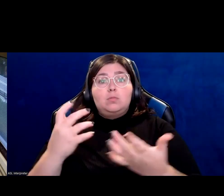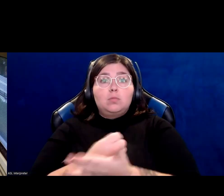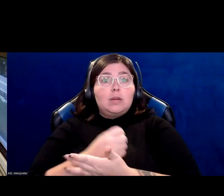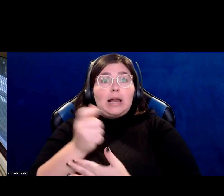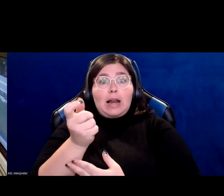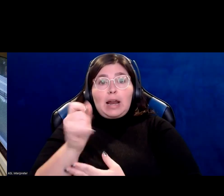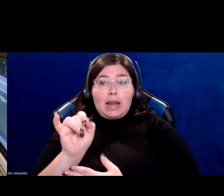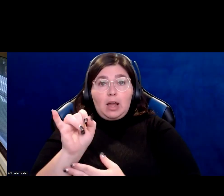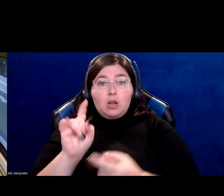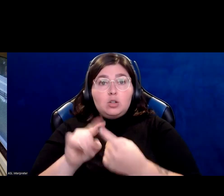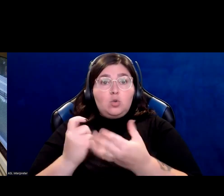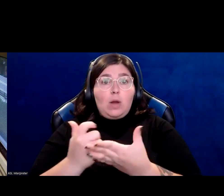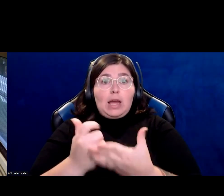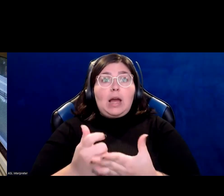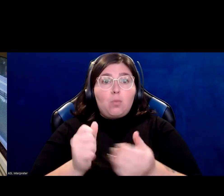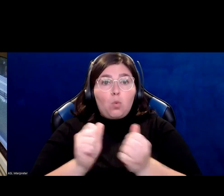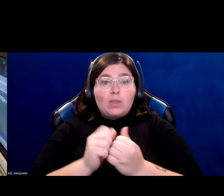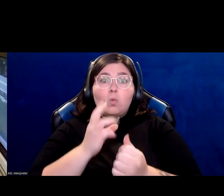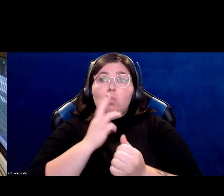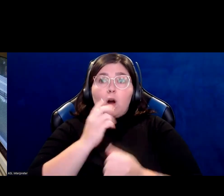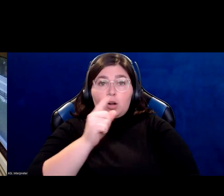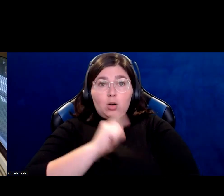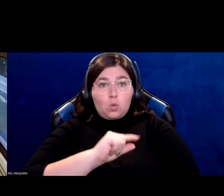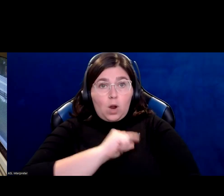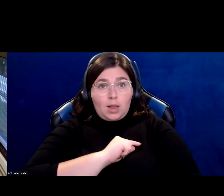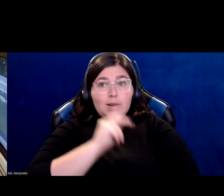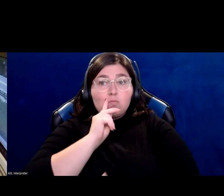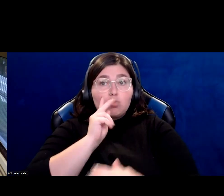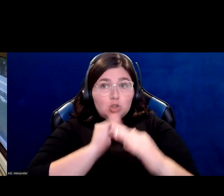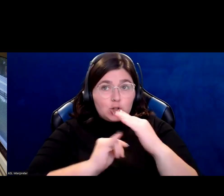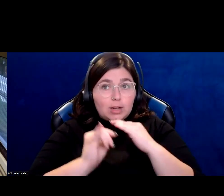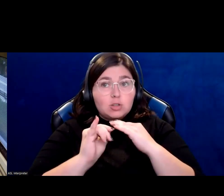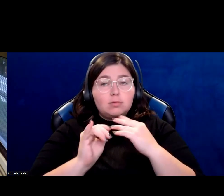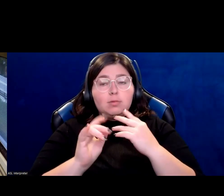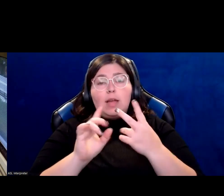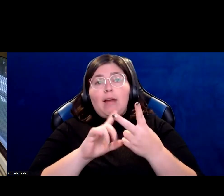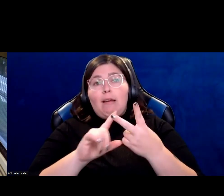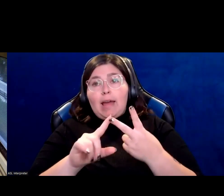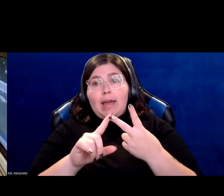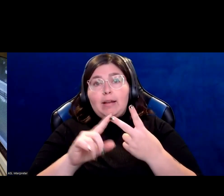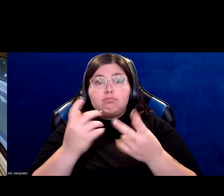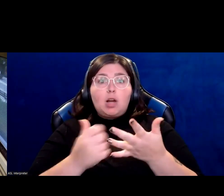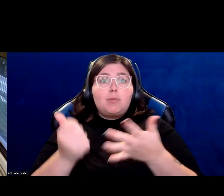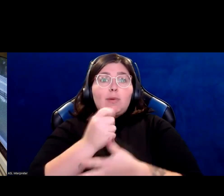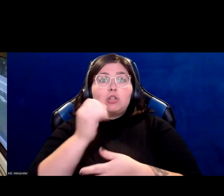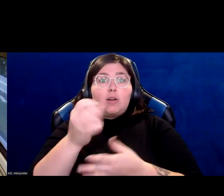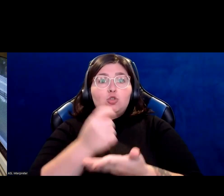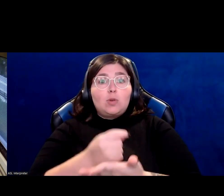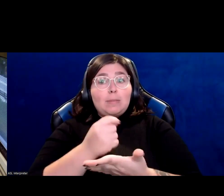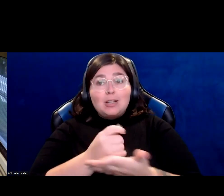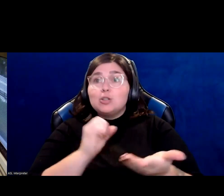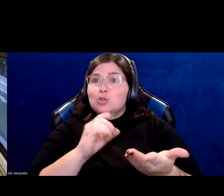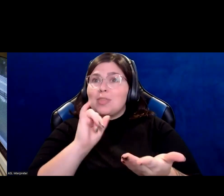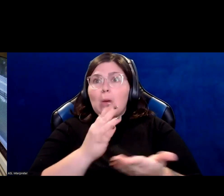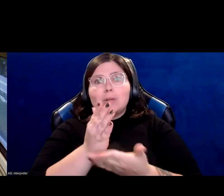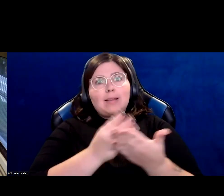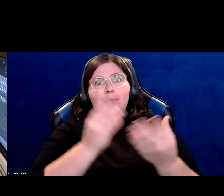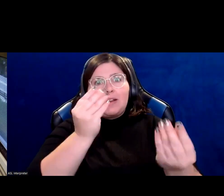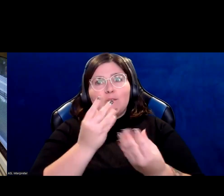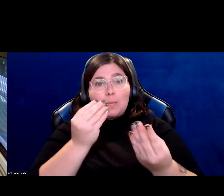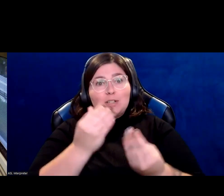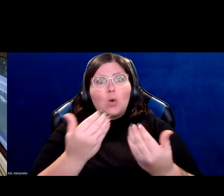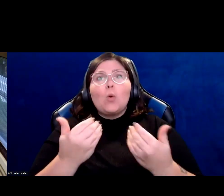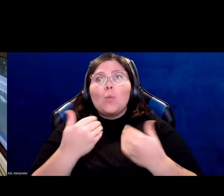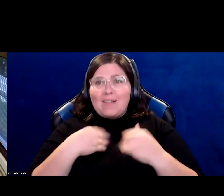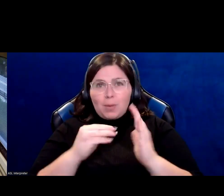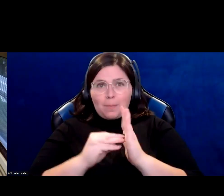some AI to help us with our water quality projections and optimization of treatment at the plant. And so that was some of the information. We have a